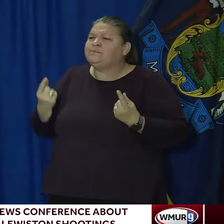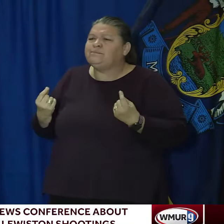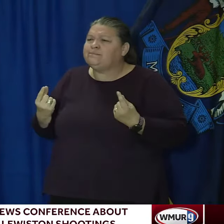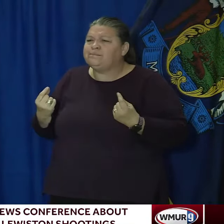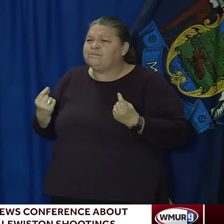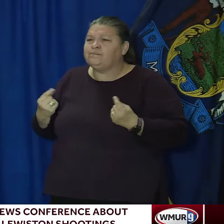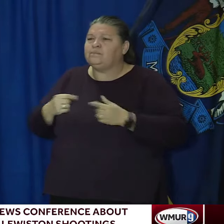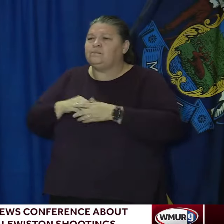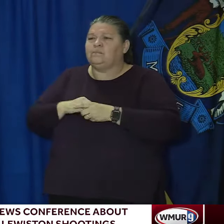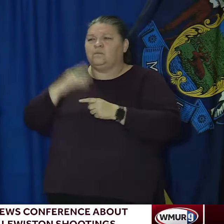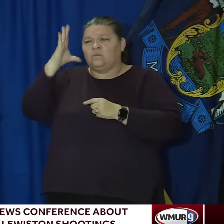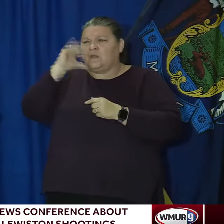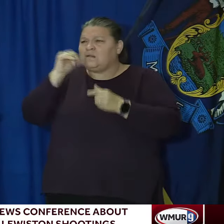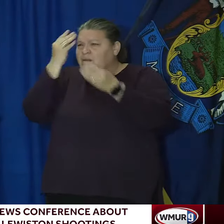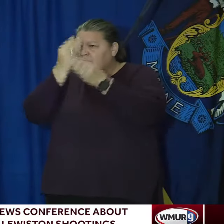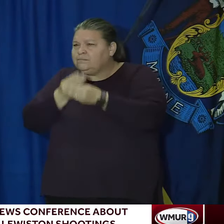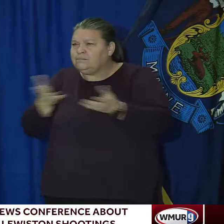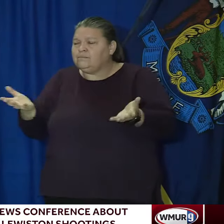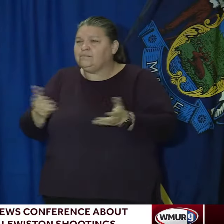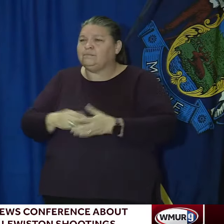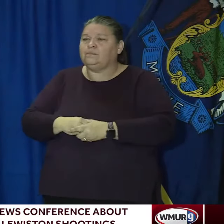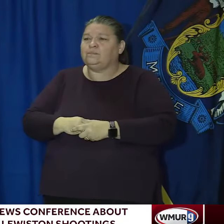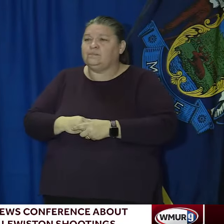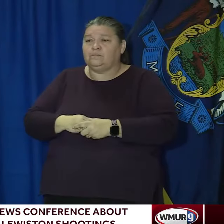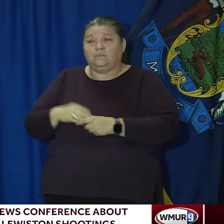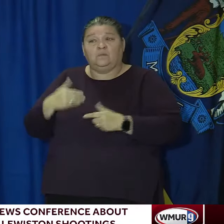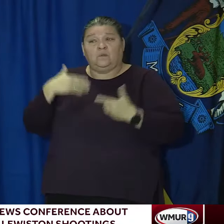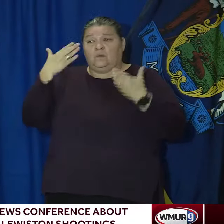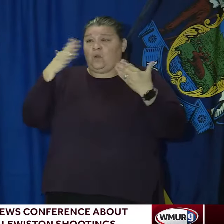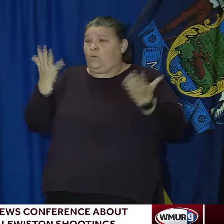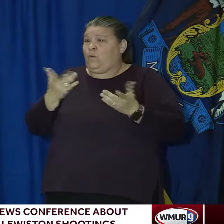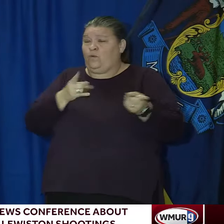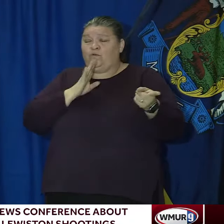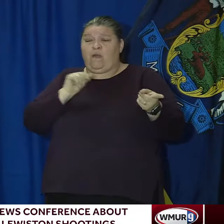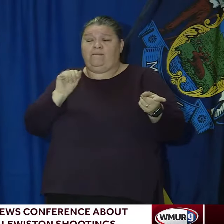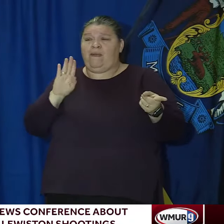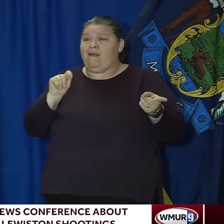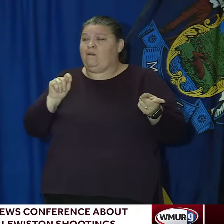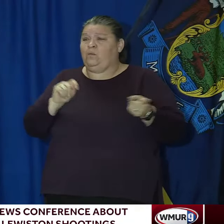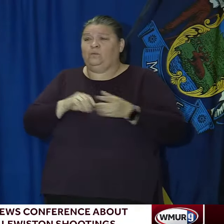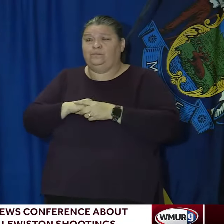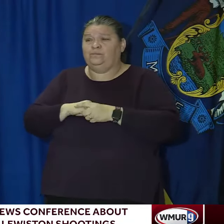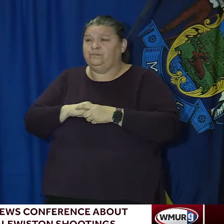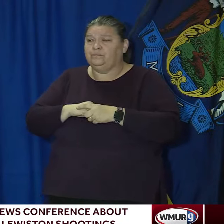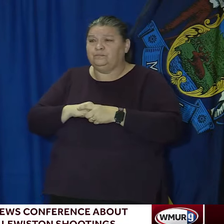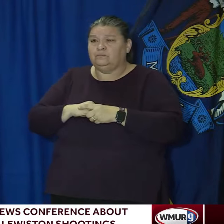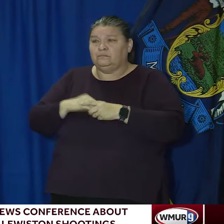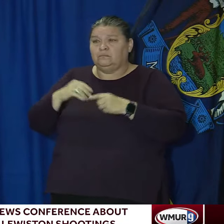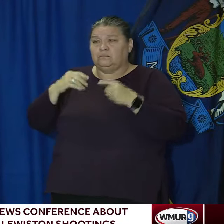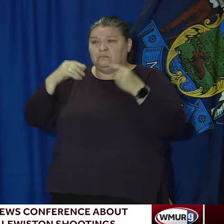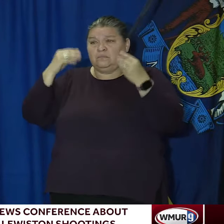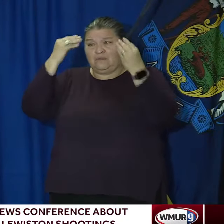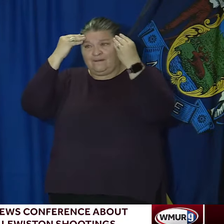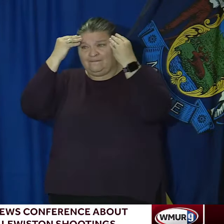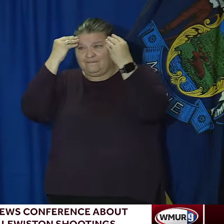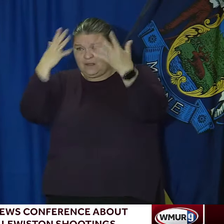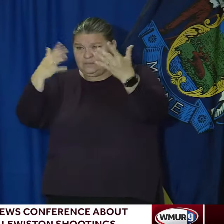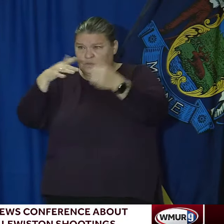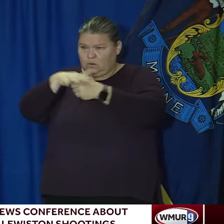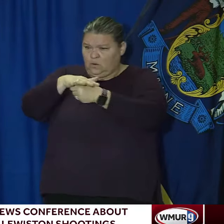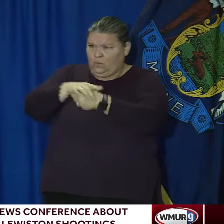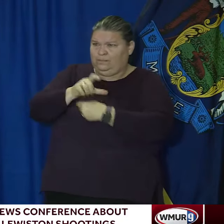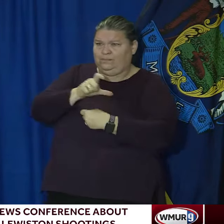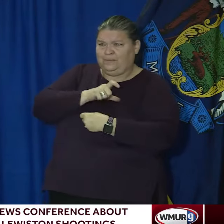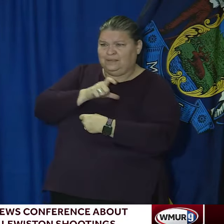shared? I don't know what you're referring to now. They. Information that was received by local police that they